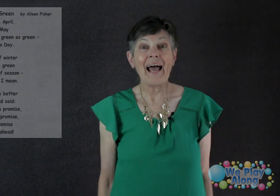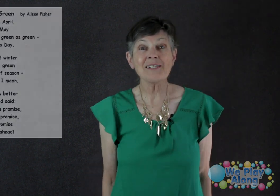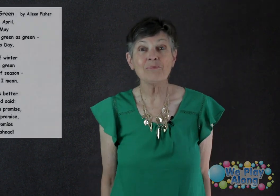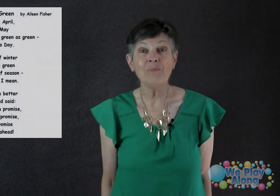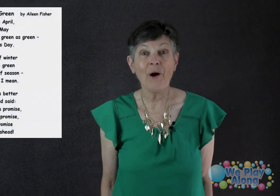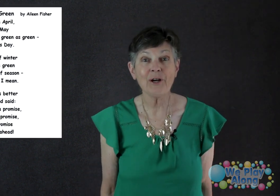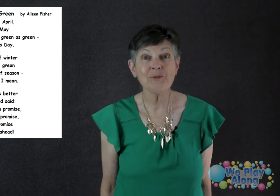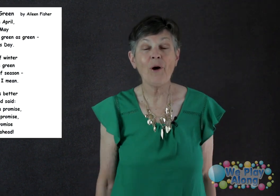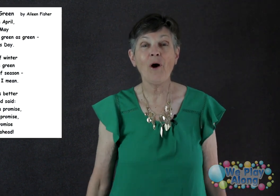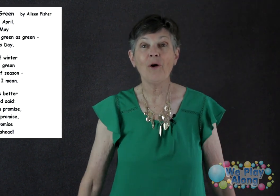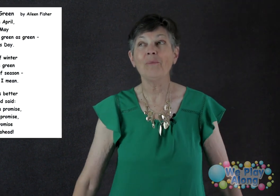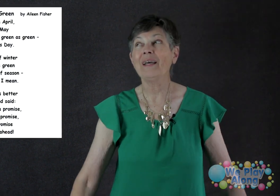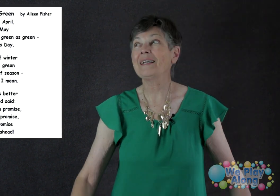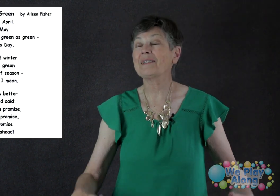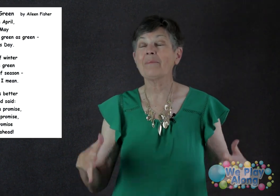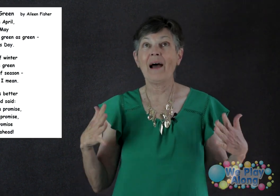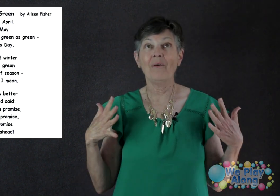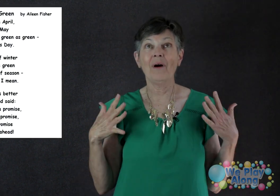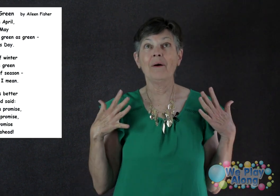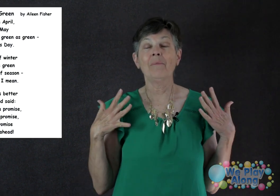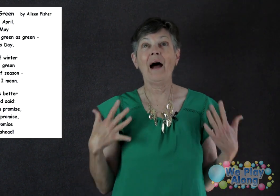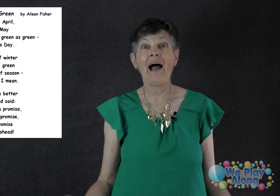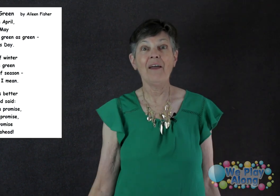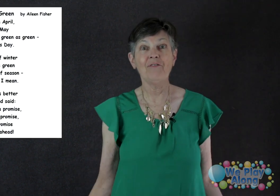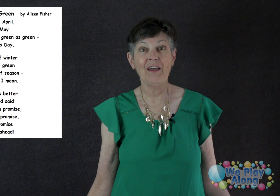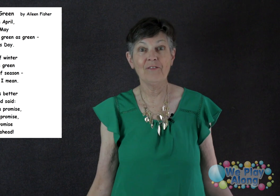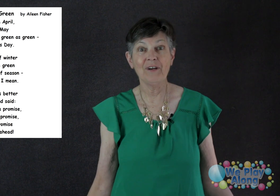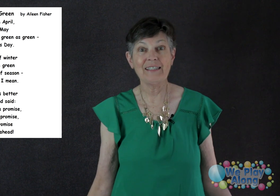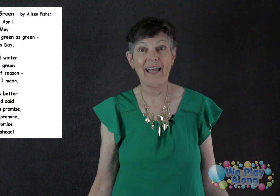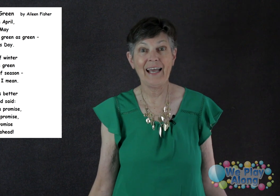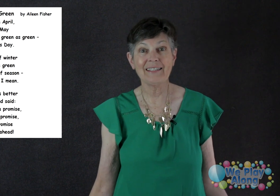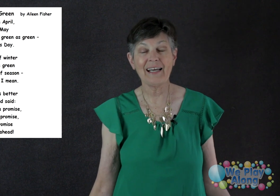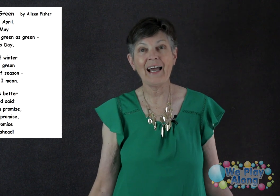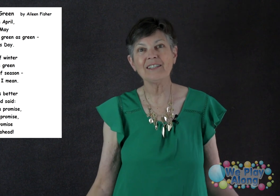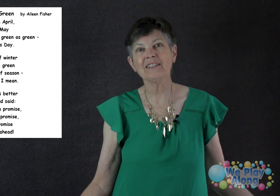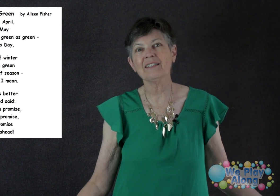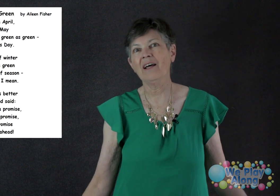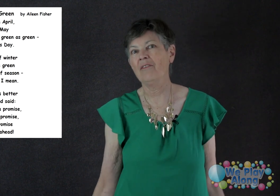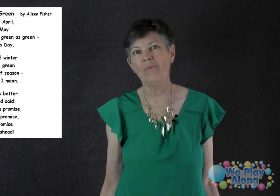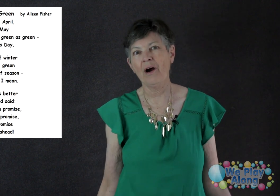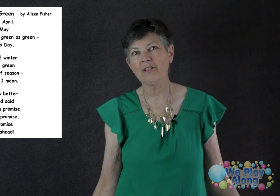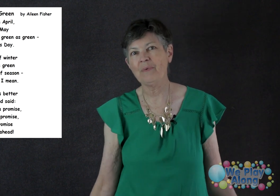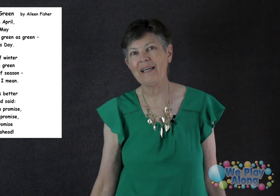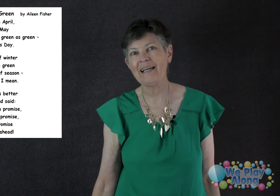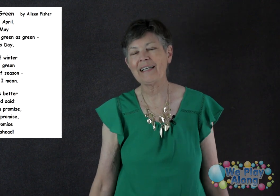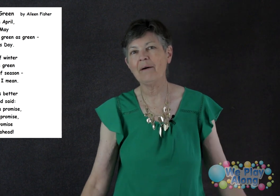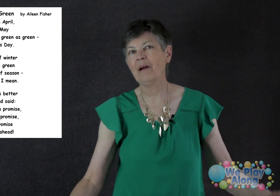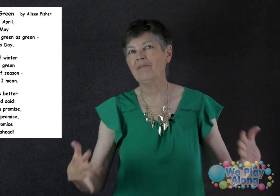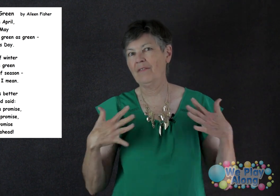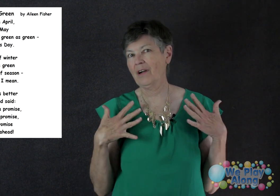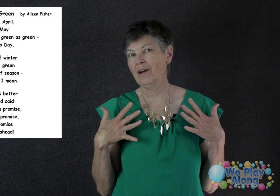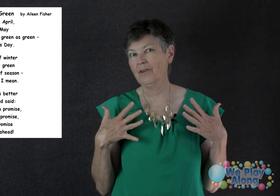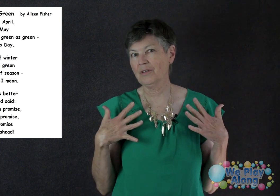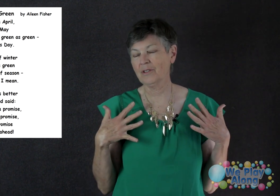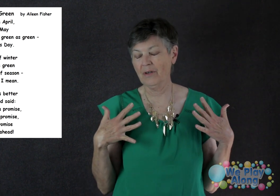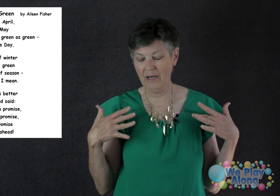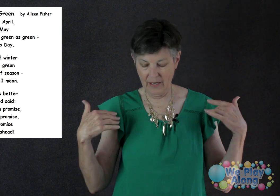last March poem is about one of my favorite days. I just love March because my favorite color is green,